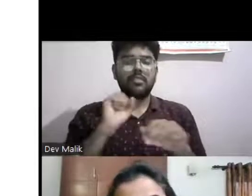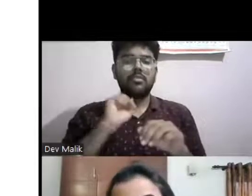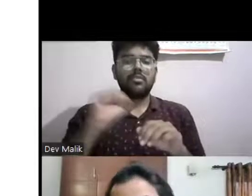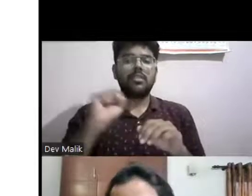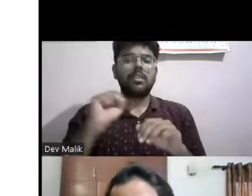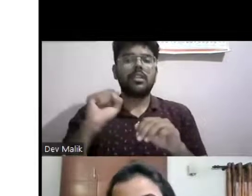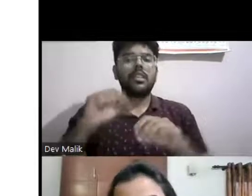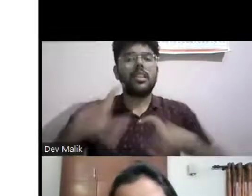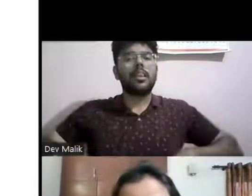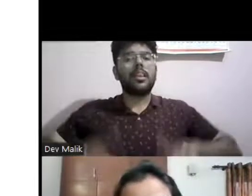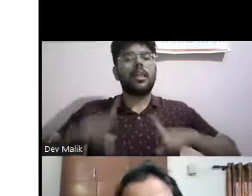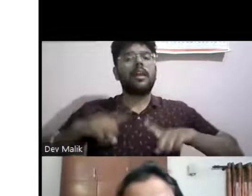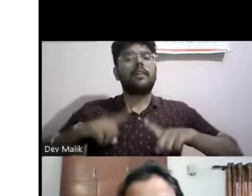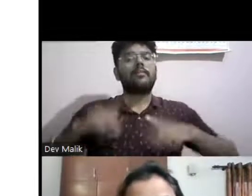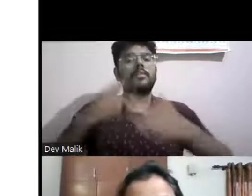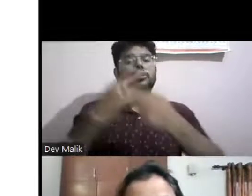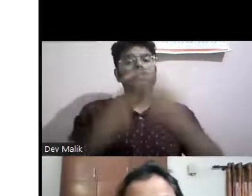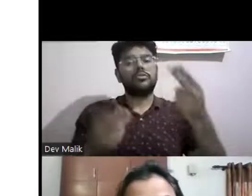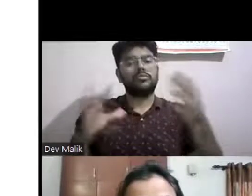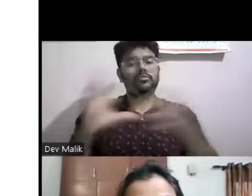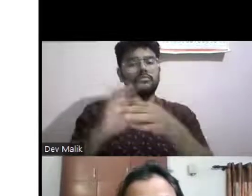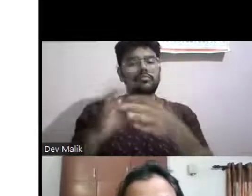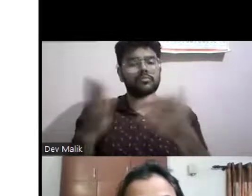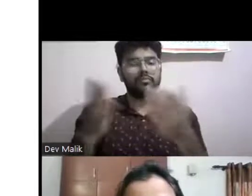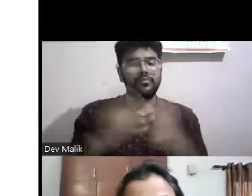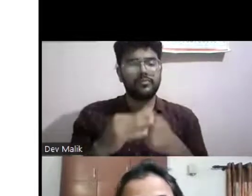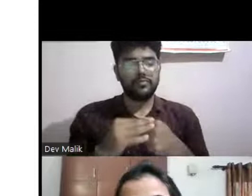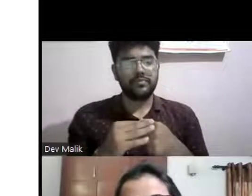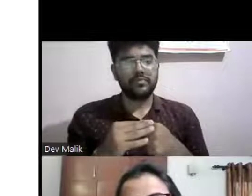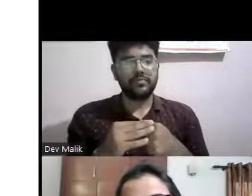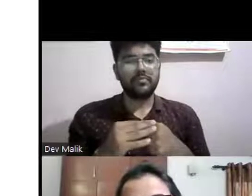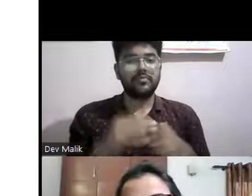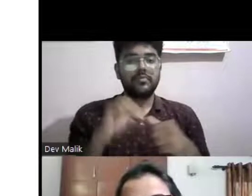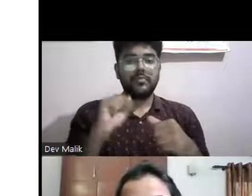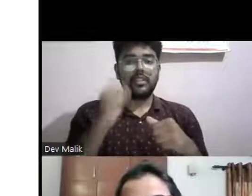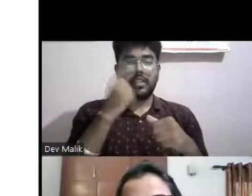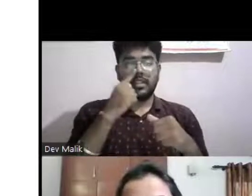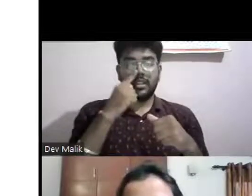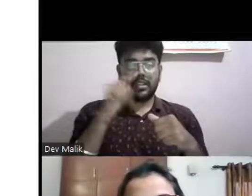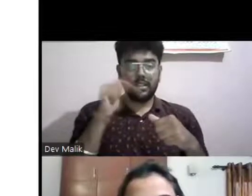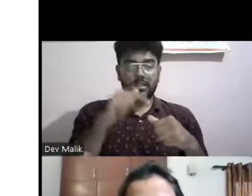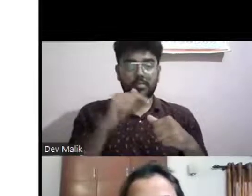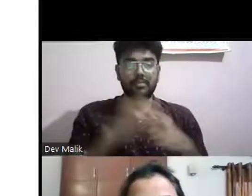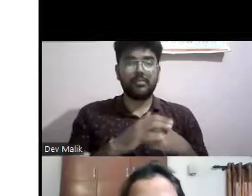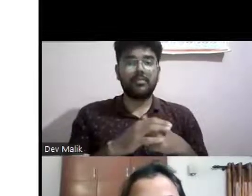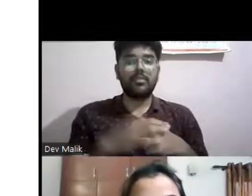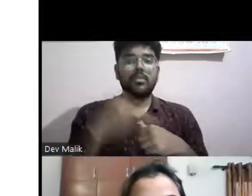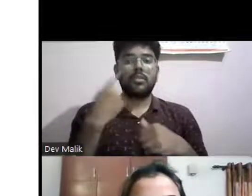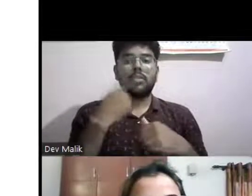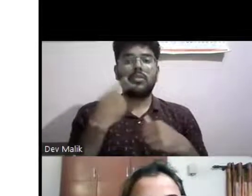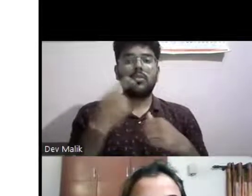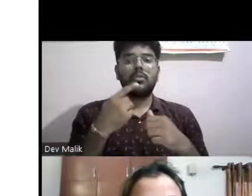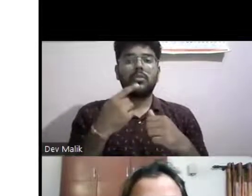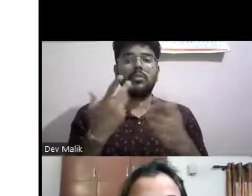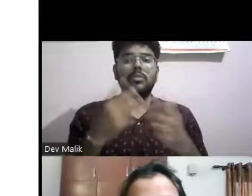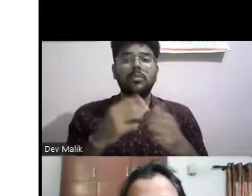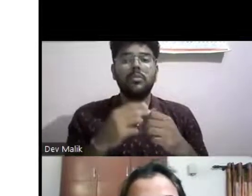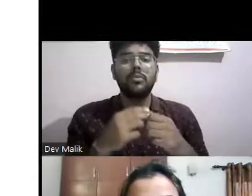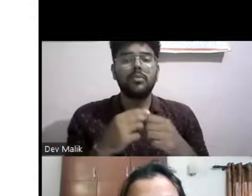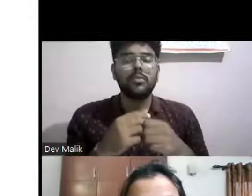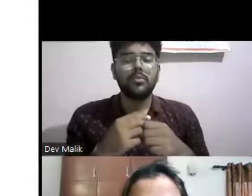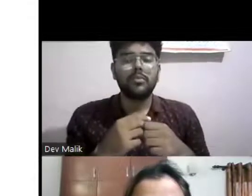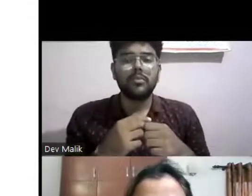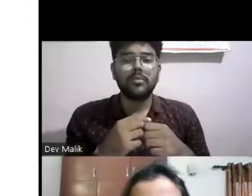The Cry of the Gull. And the gull here is something that she is addressed as, because the hearing